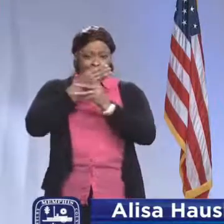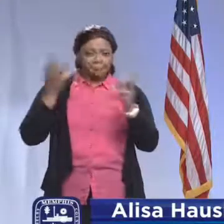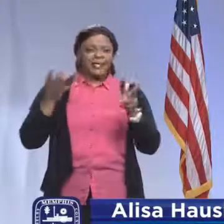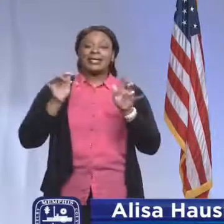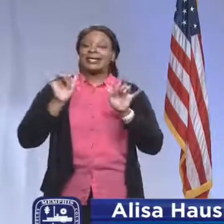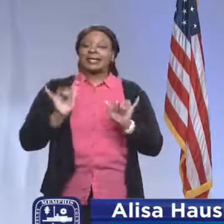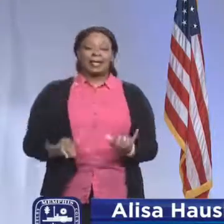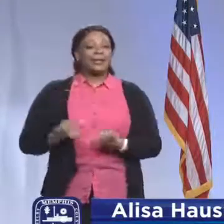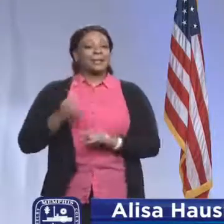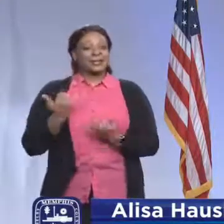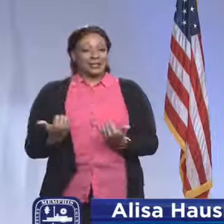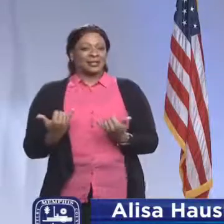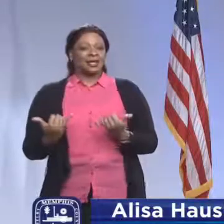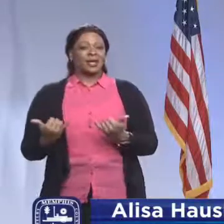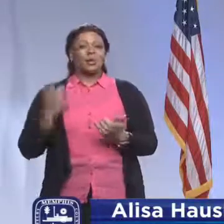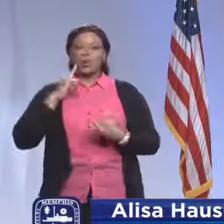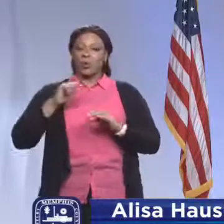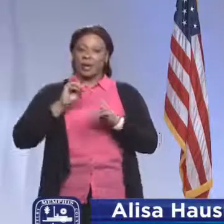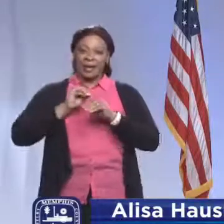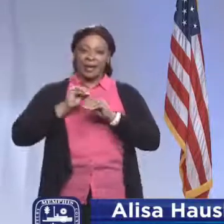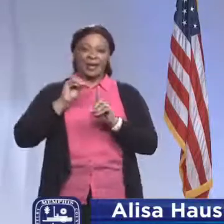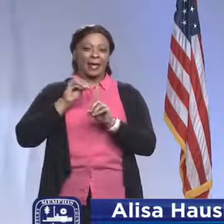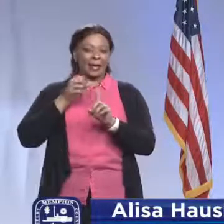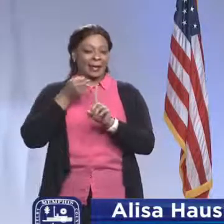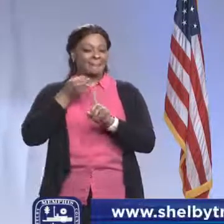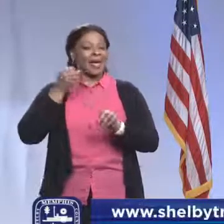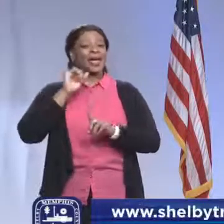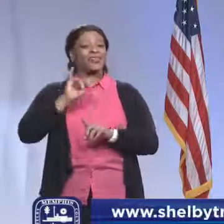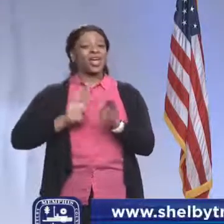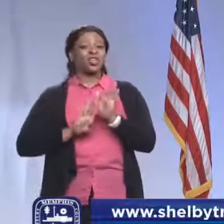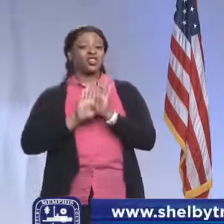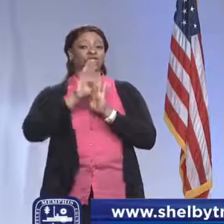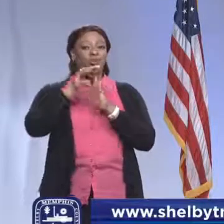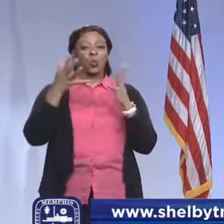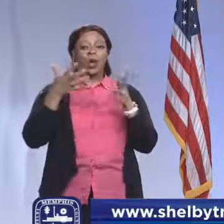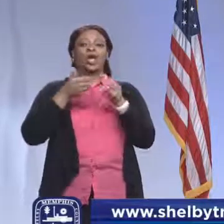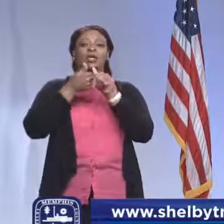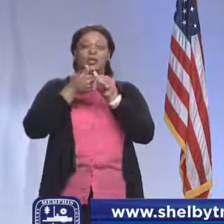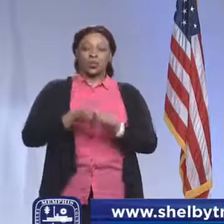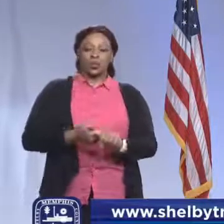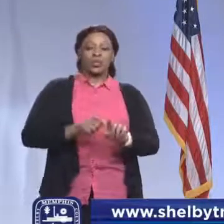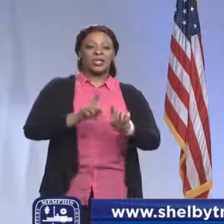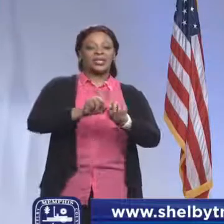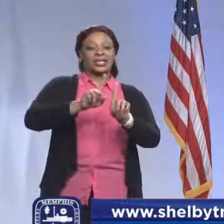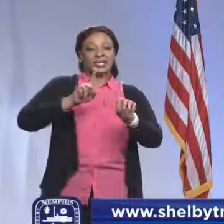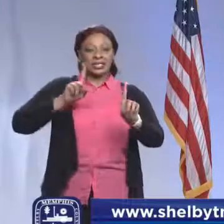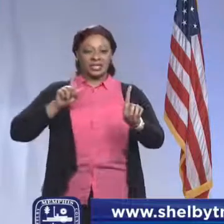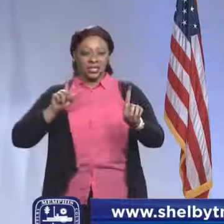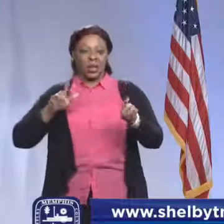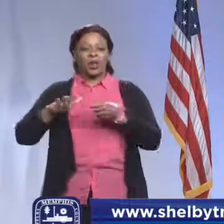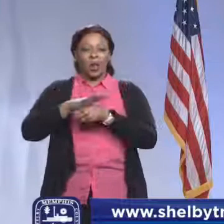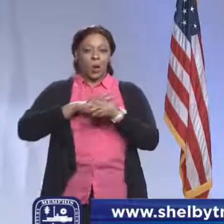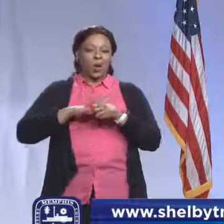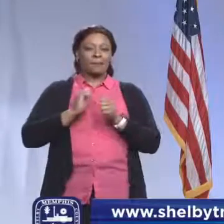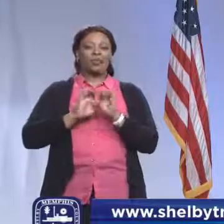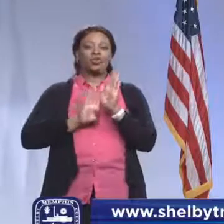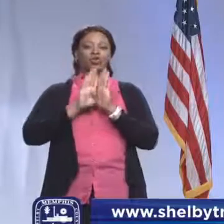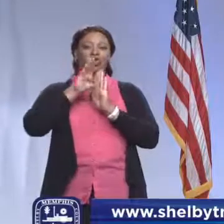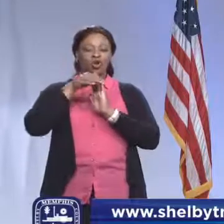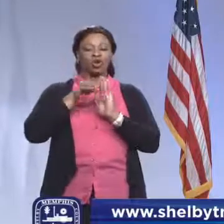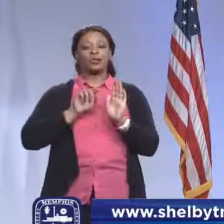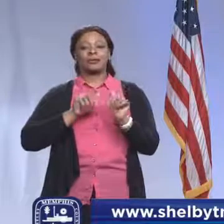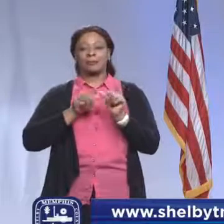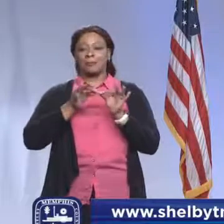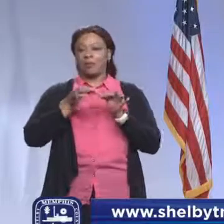same today, is that we will impact that surge by adhering to social distancing locally. And so as much as we